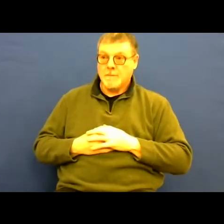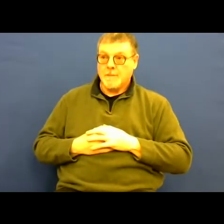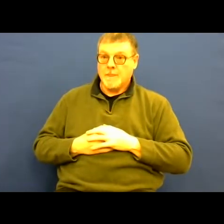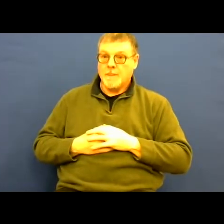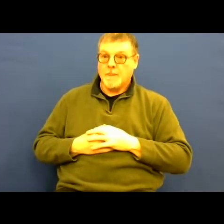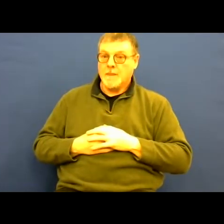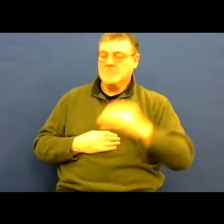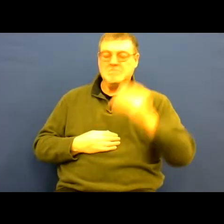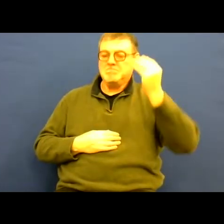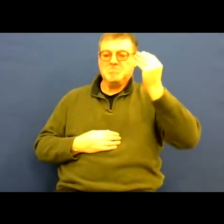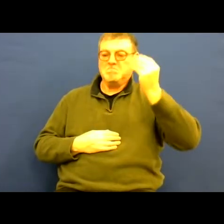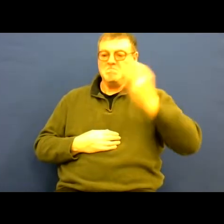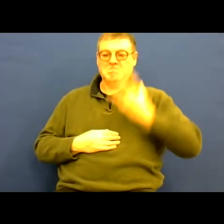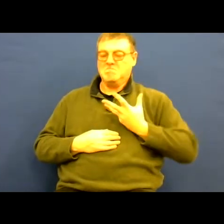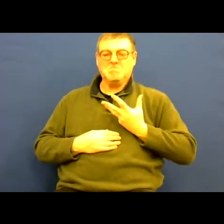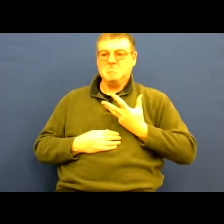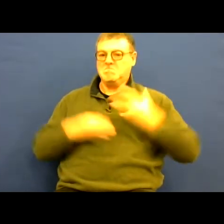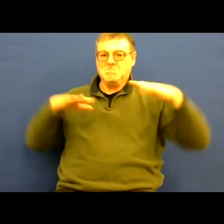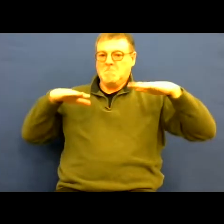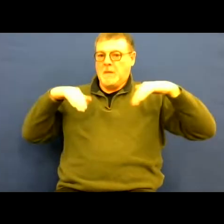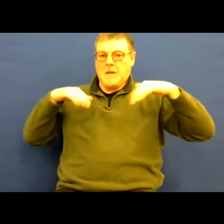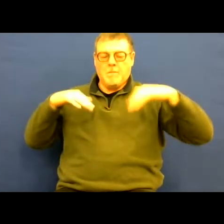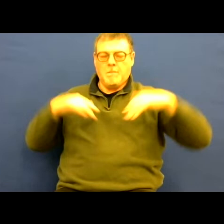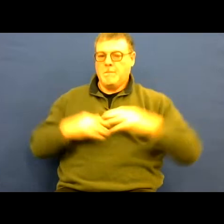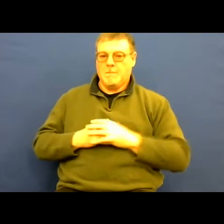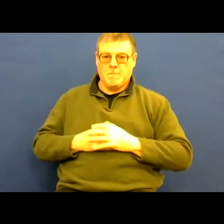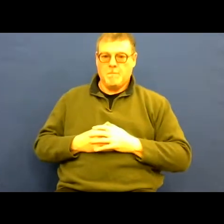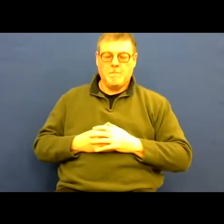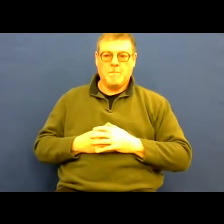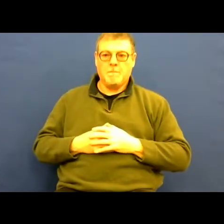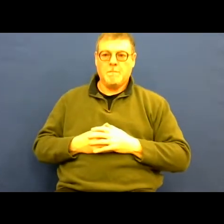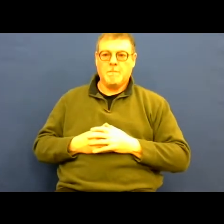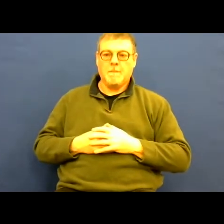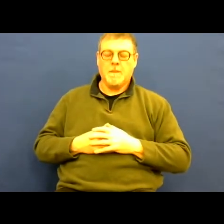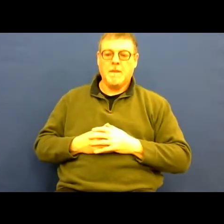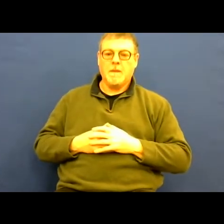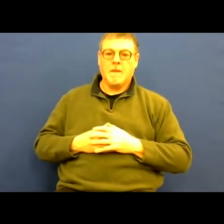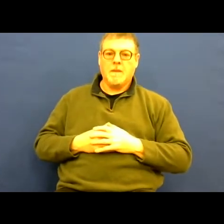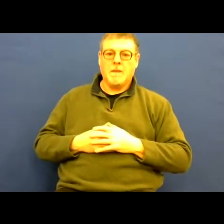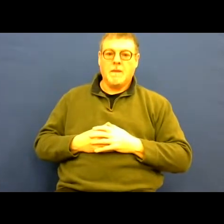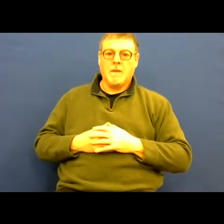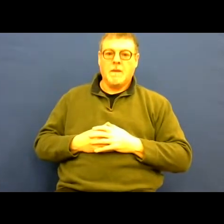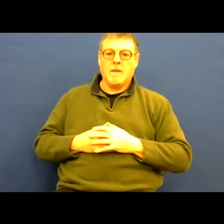Not to my knowledge, no. So then I will not,